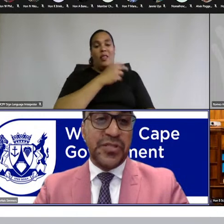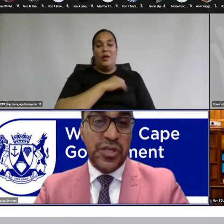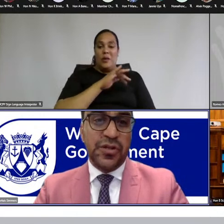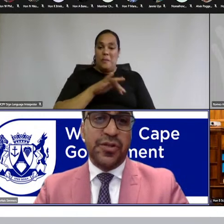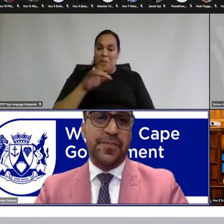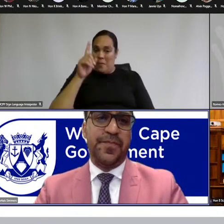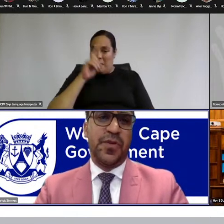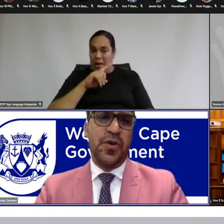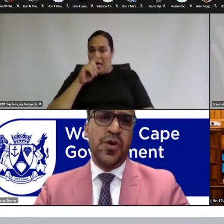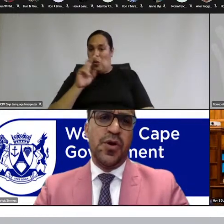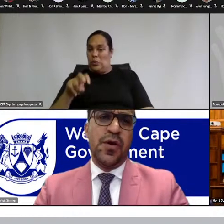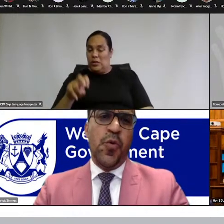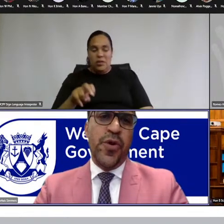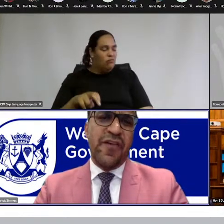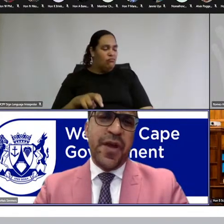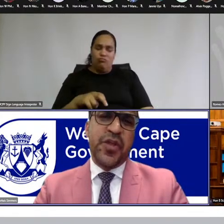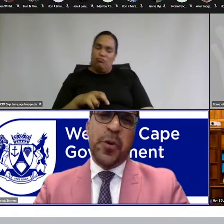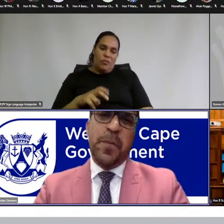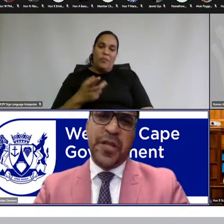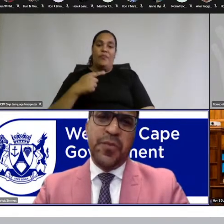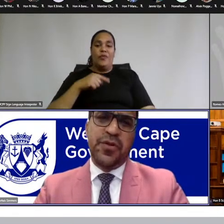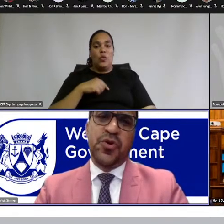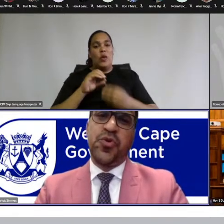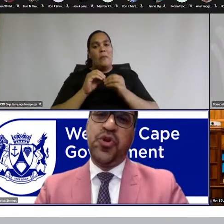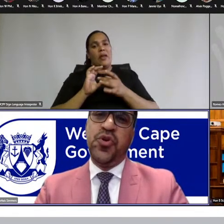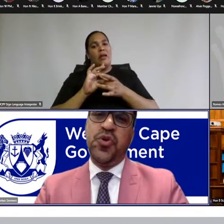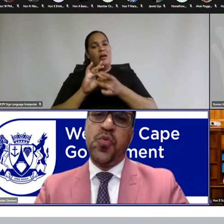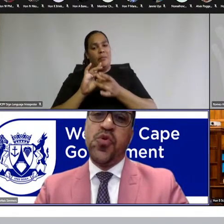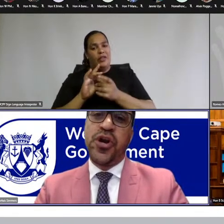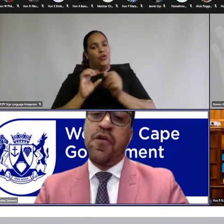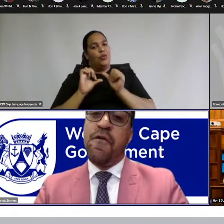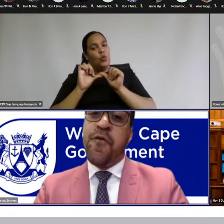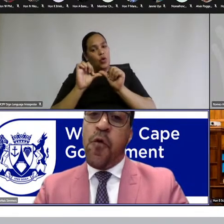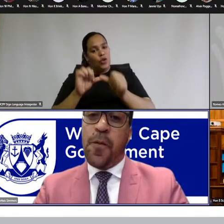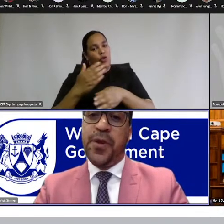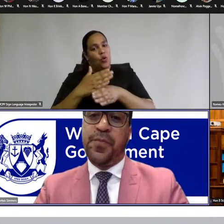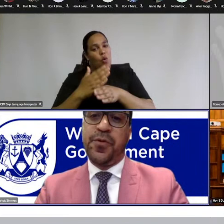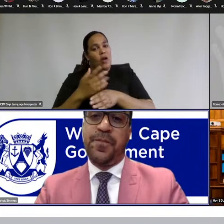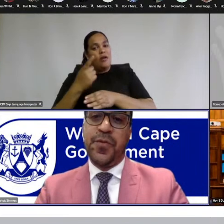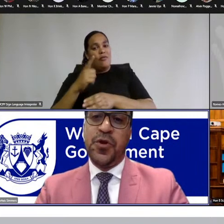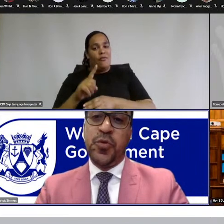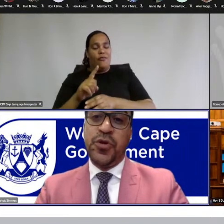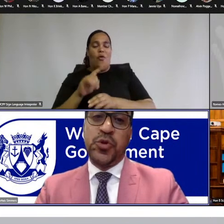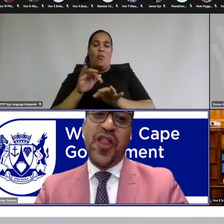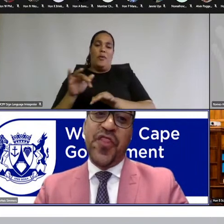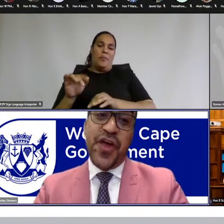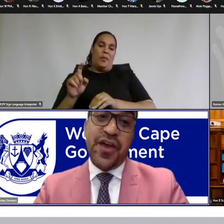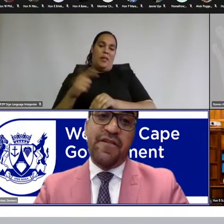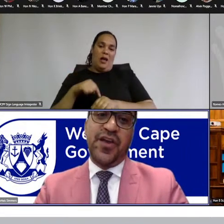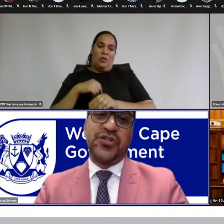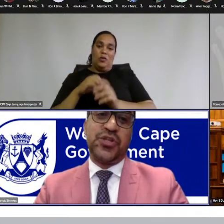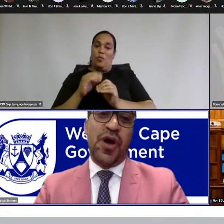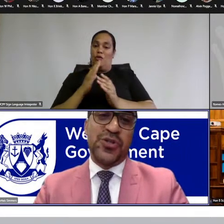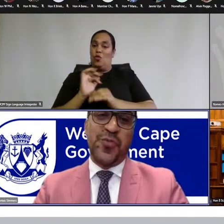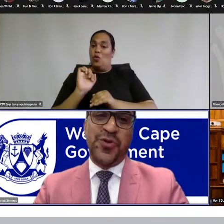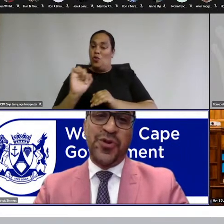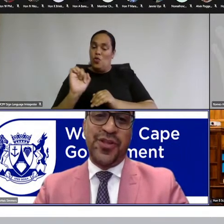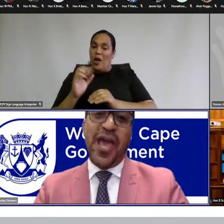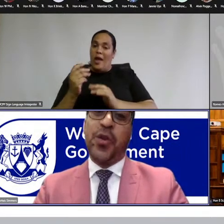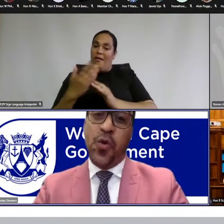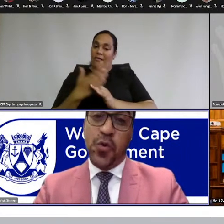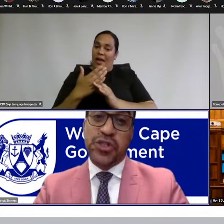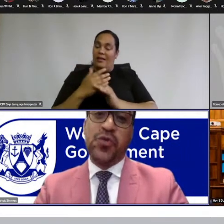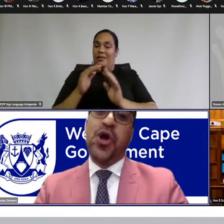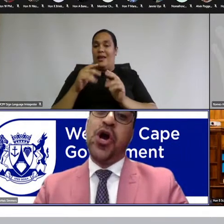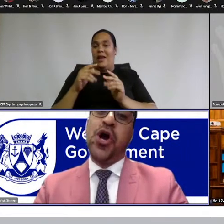en besteel nie. We have made the commitment to continue working for our people, to ensure they have access to housing